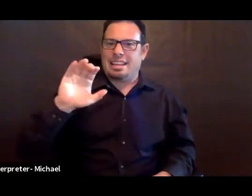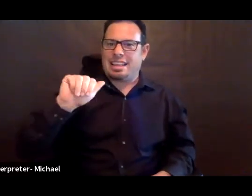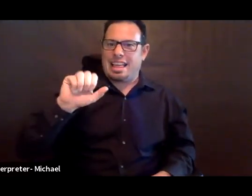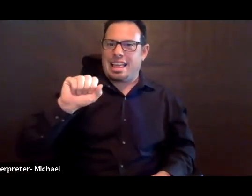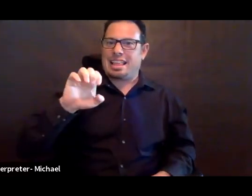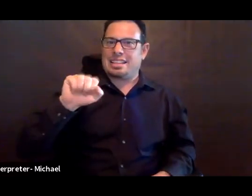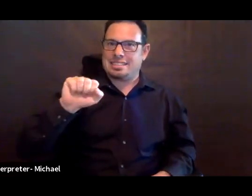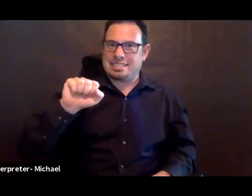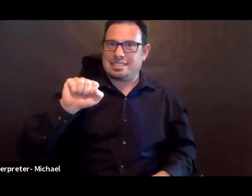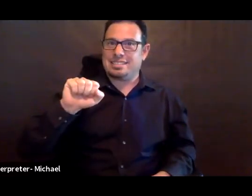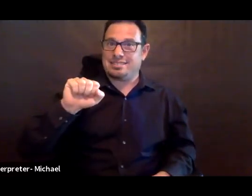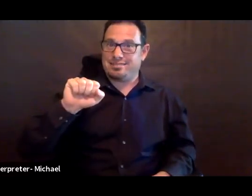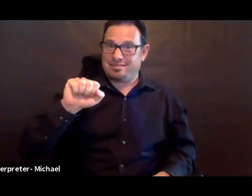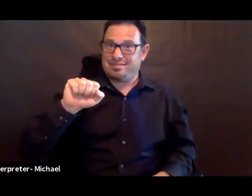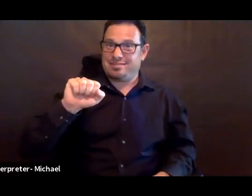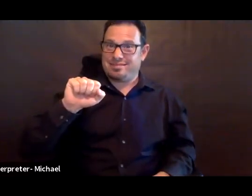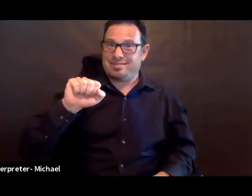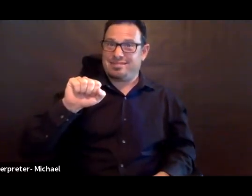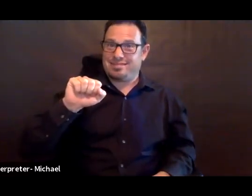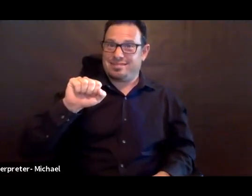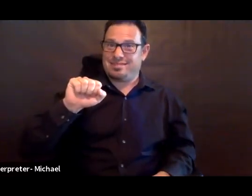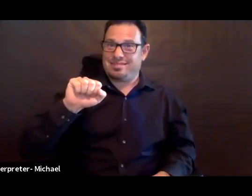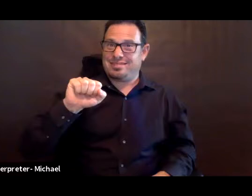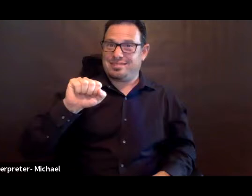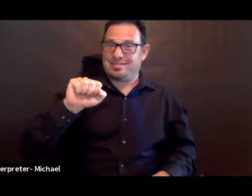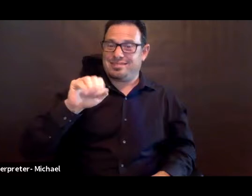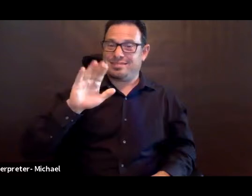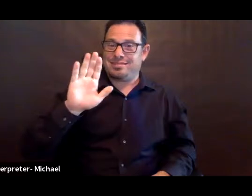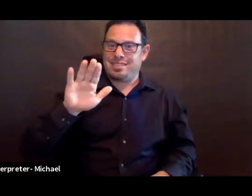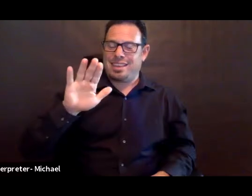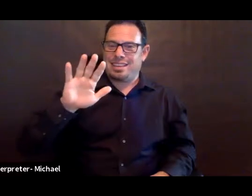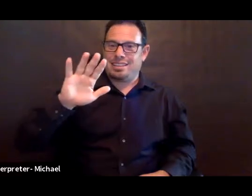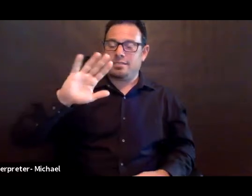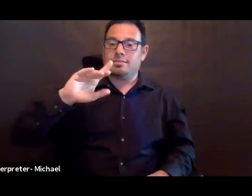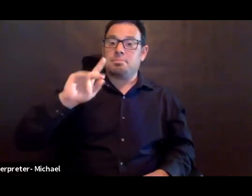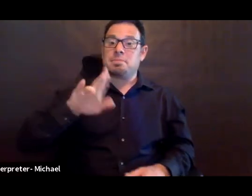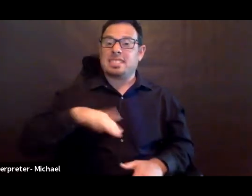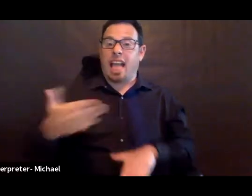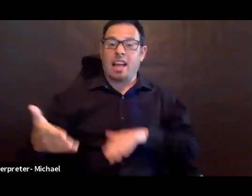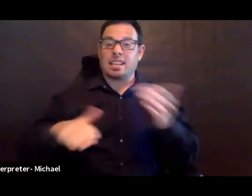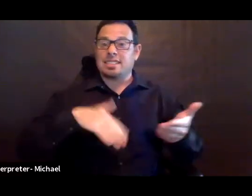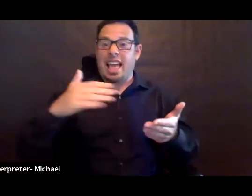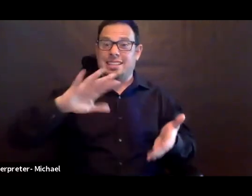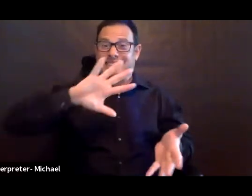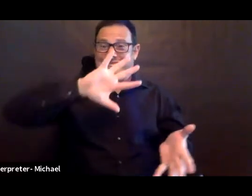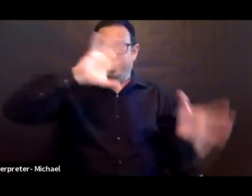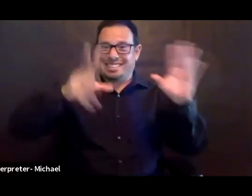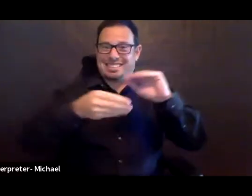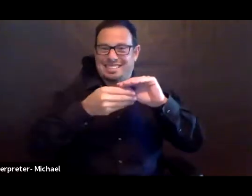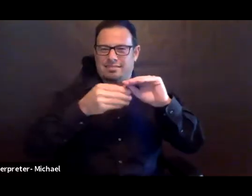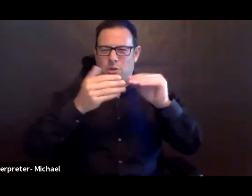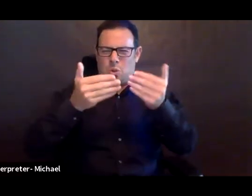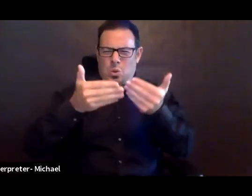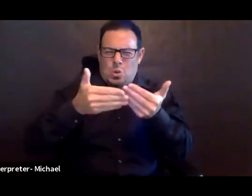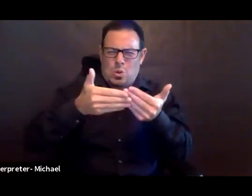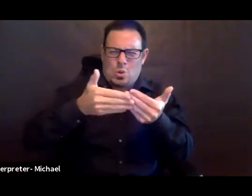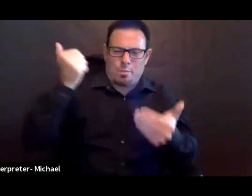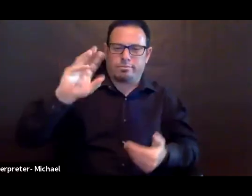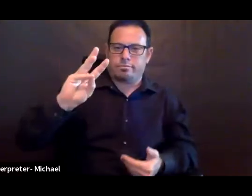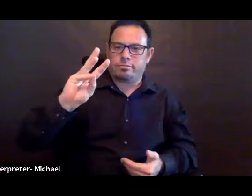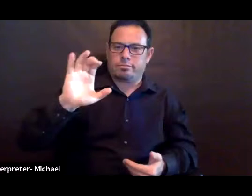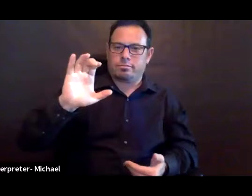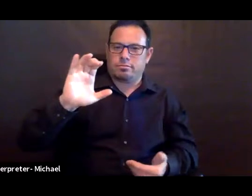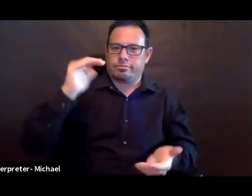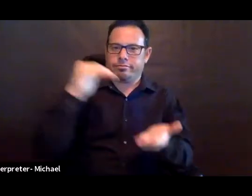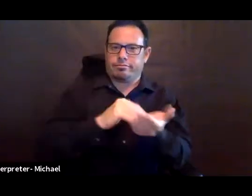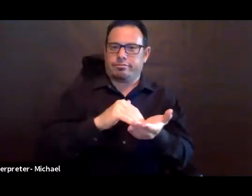numbers had been falling quite dramatically, but in more recent weeks, those daily rates of change have started to move